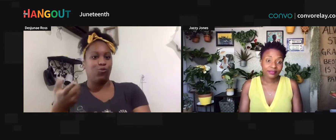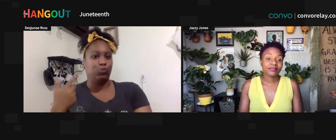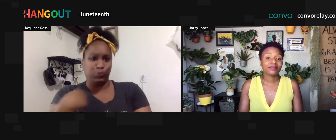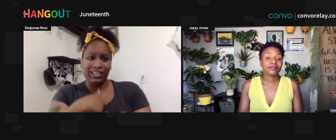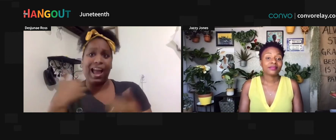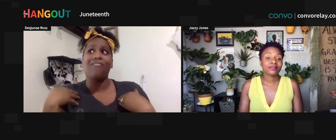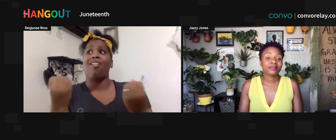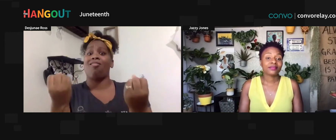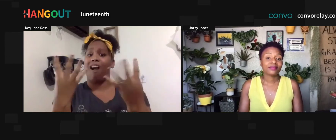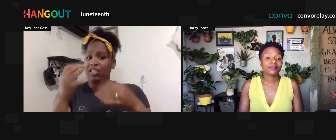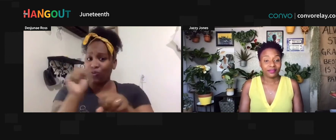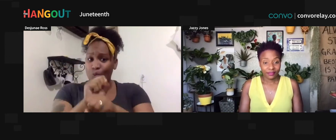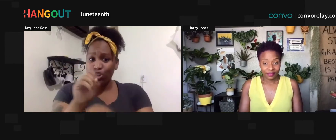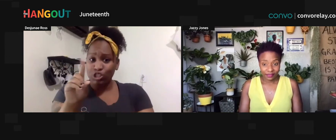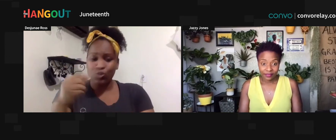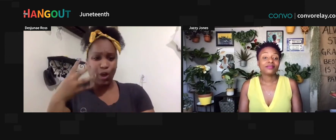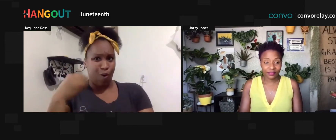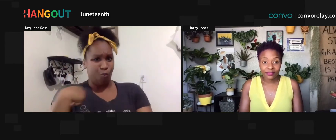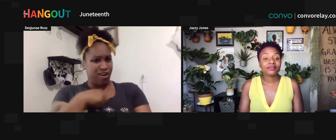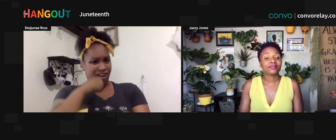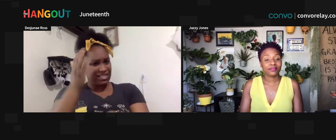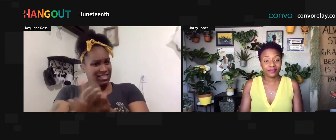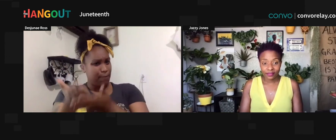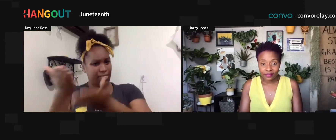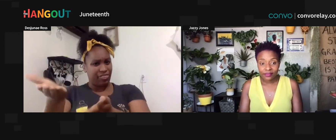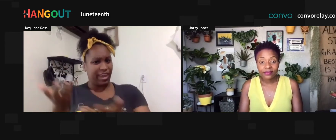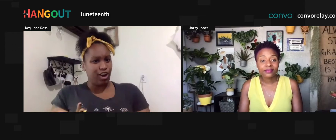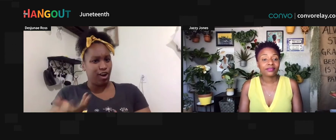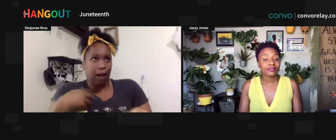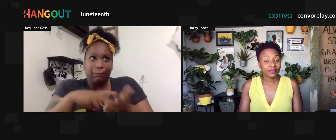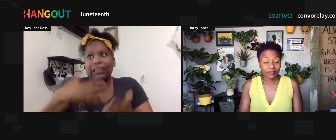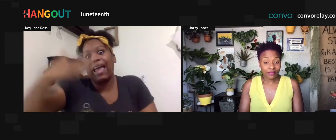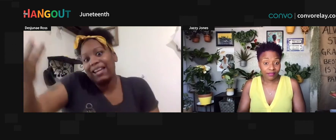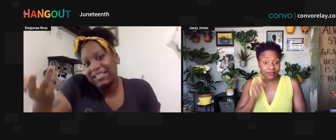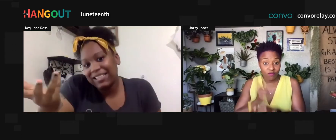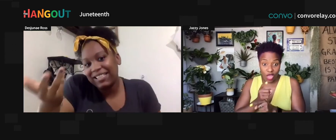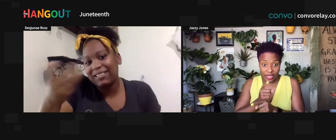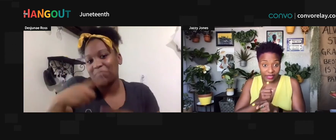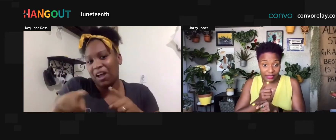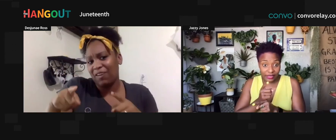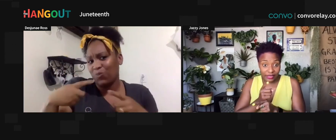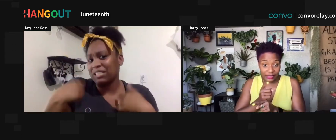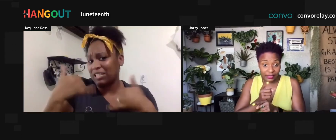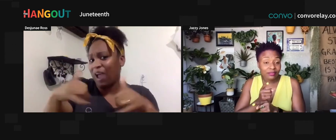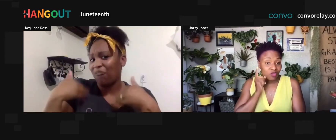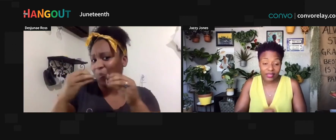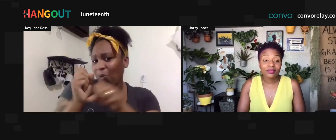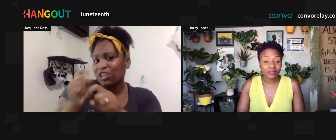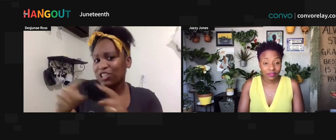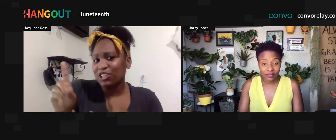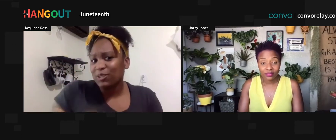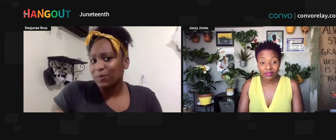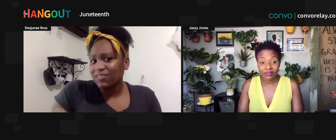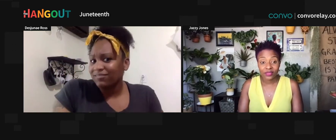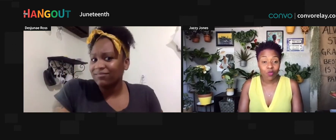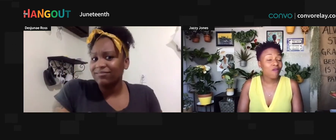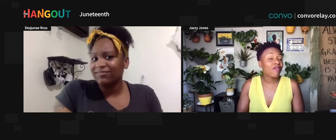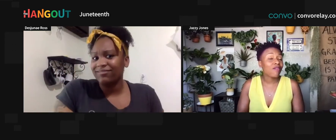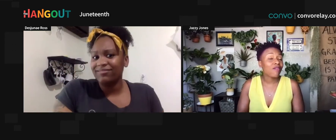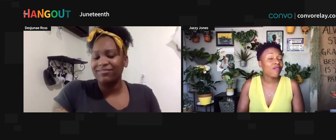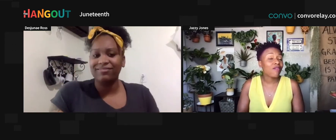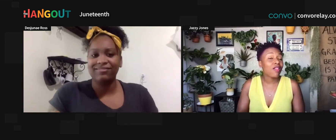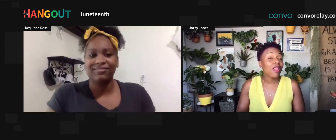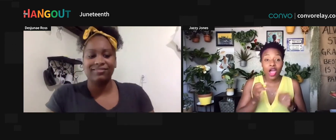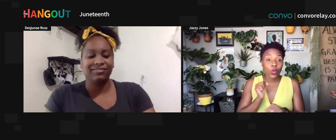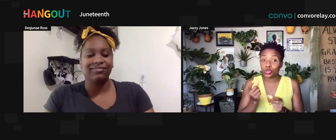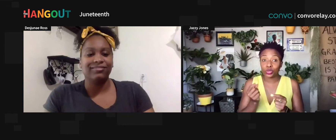And so you're actually distracting and deterring from the actual goal and issues that are at hand. So, Right. I mean, we still have more work